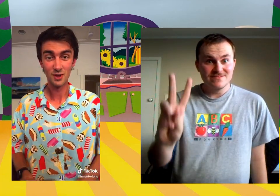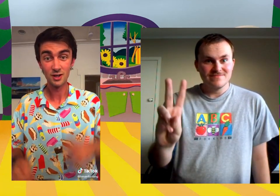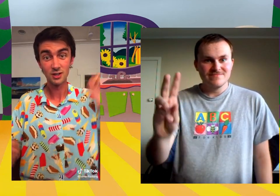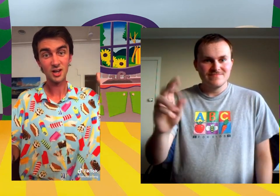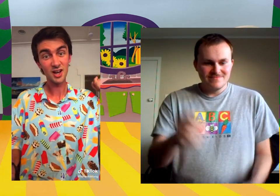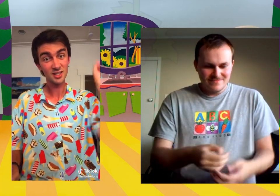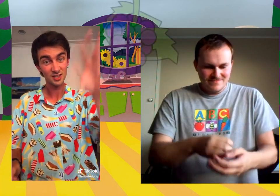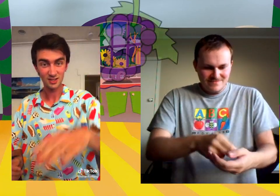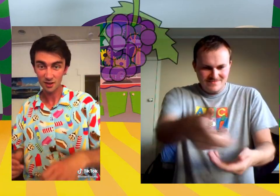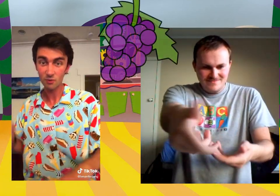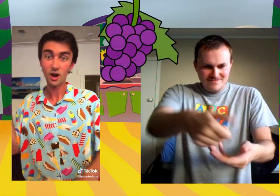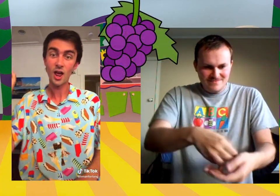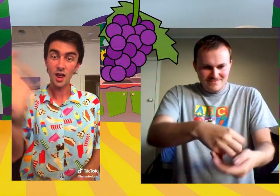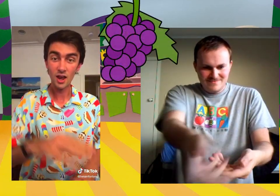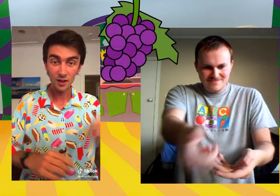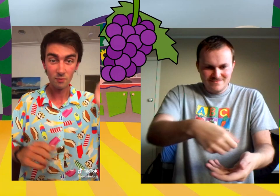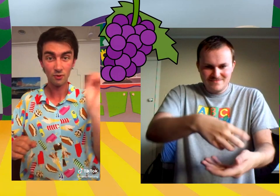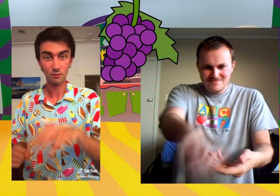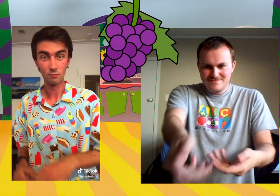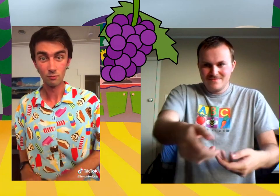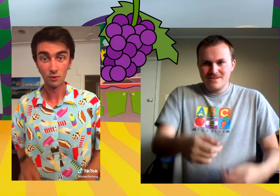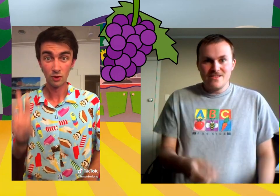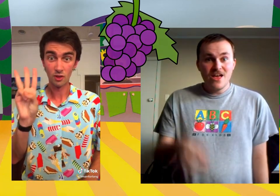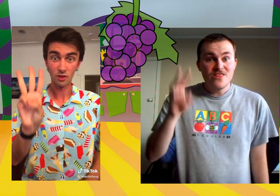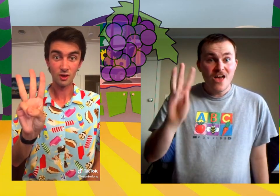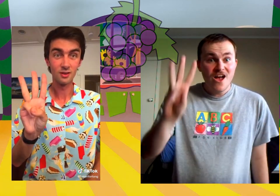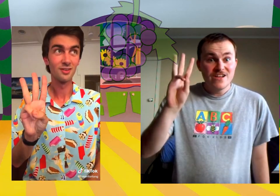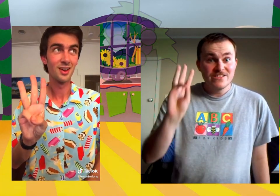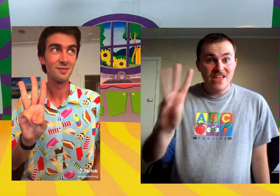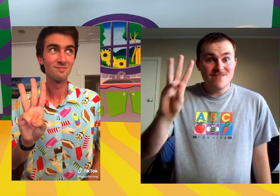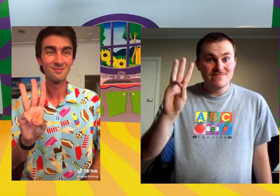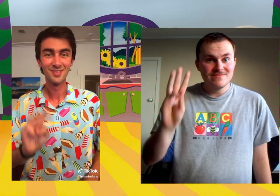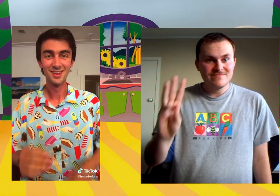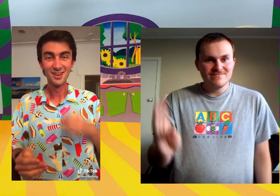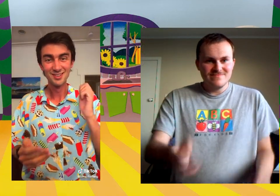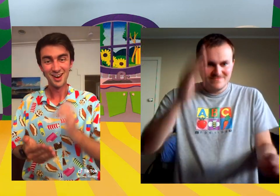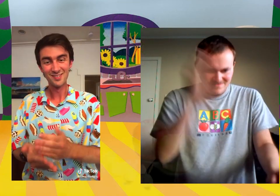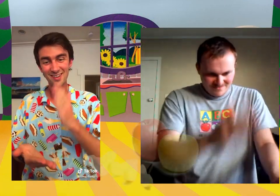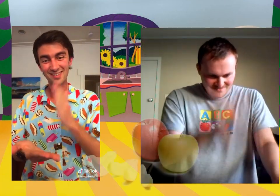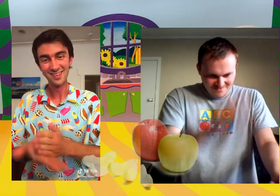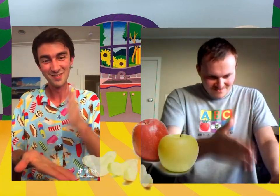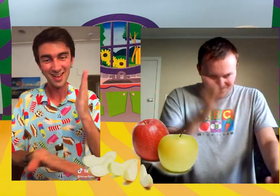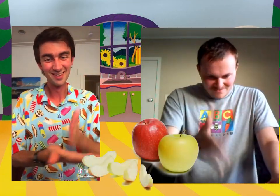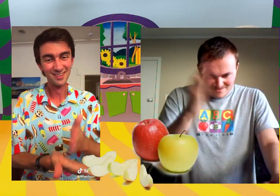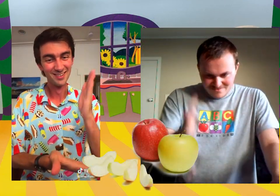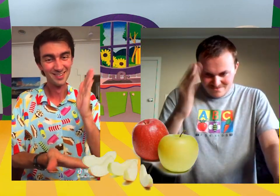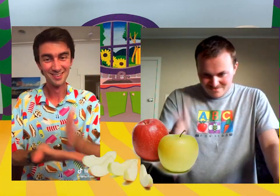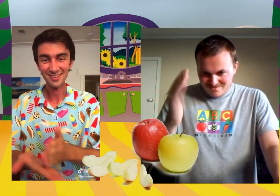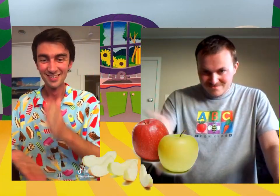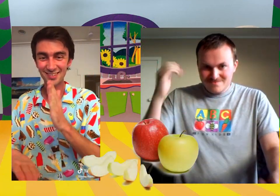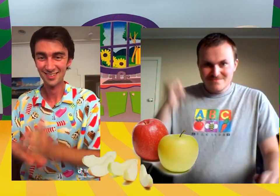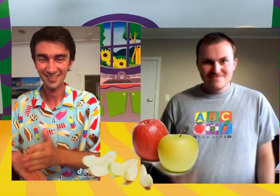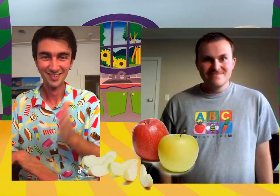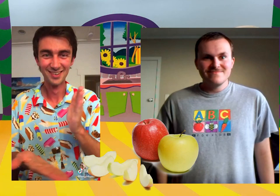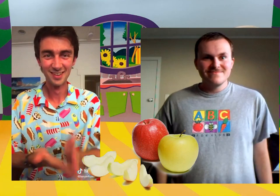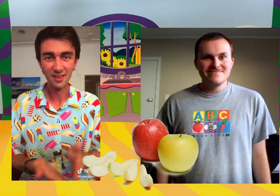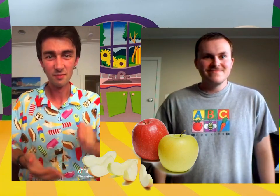step, toss in some grapes. The third step, chop up some apples.